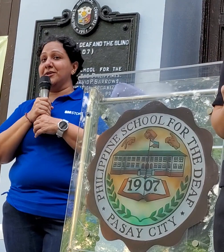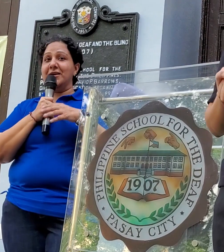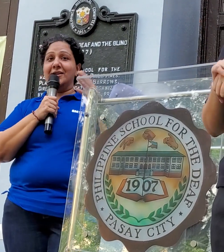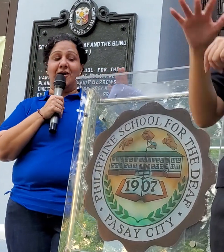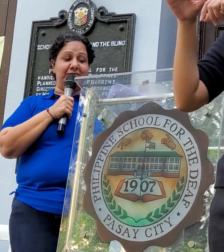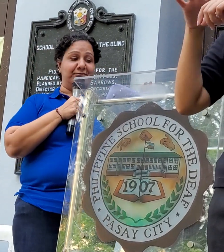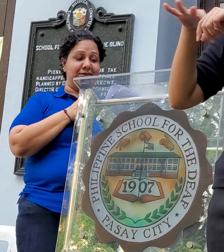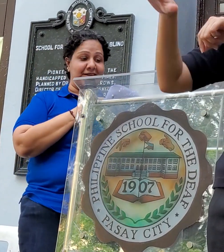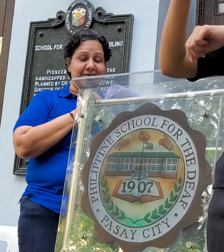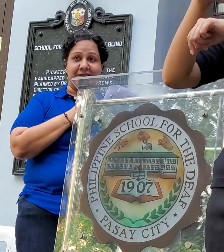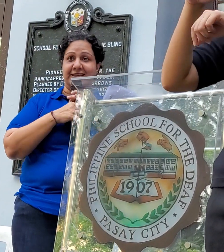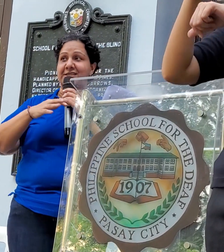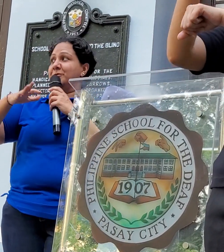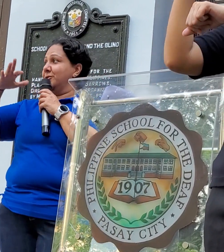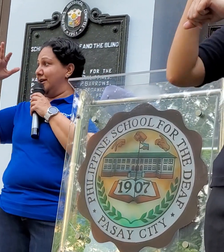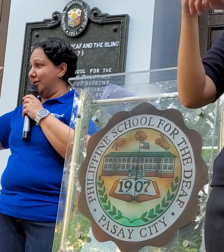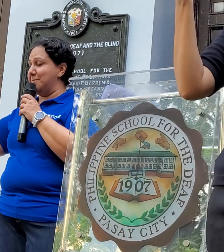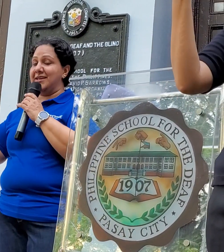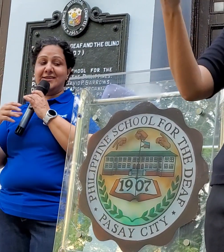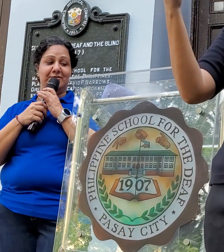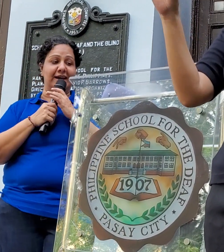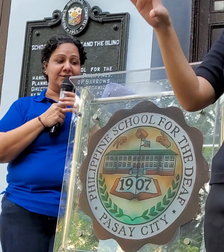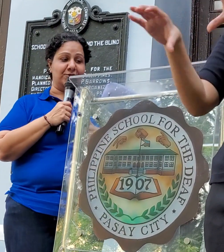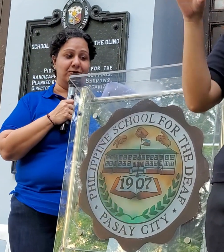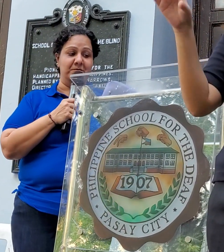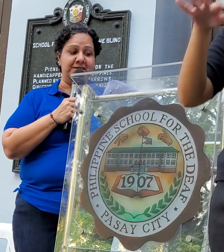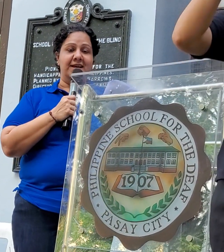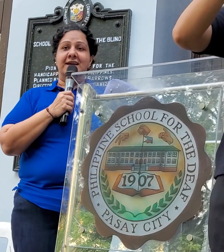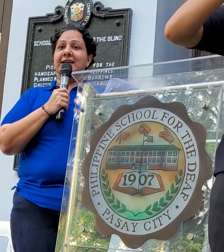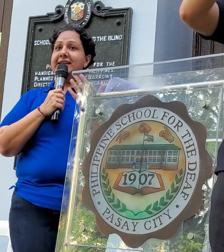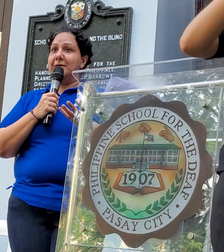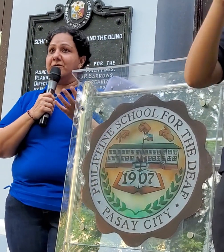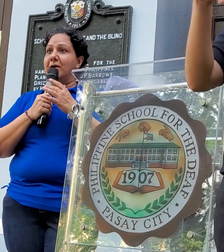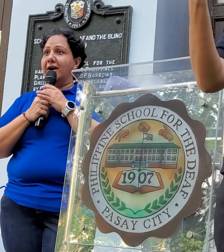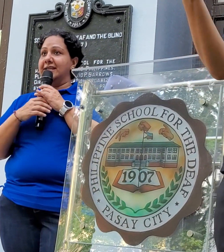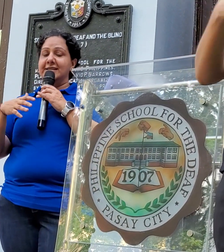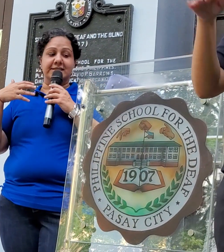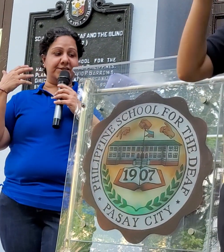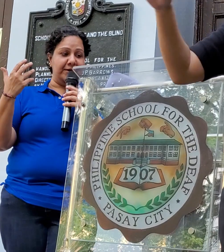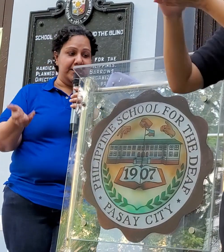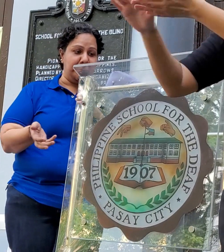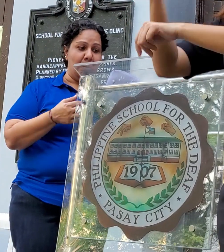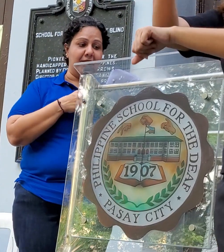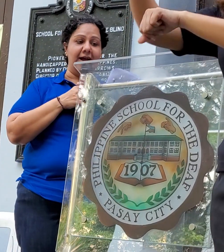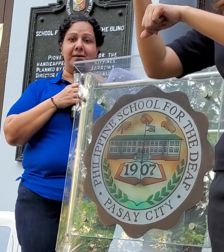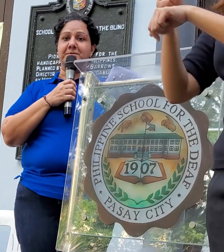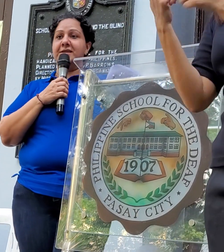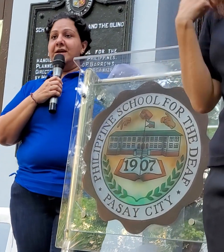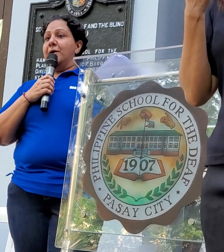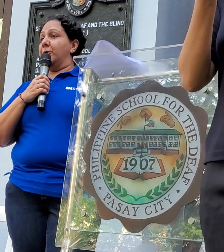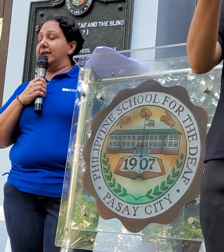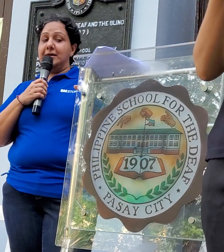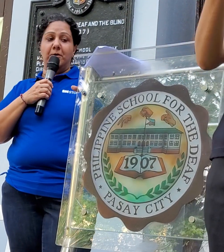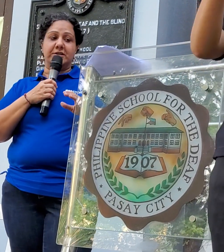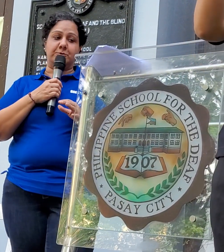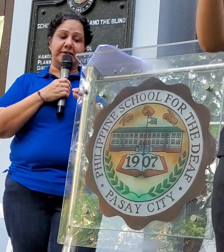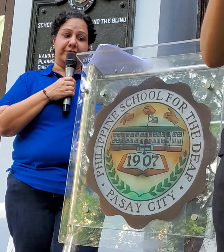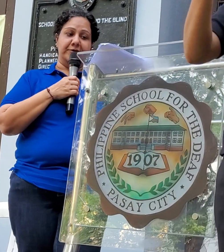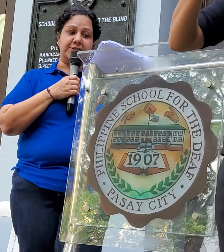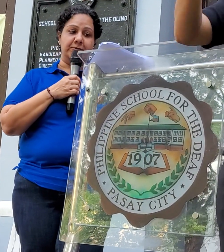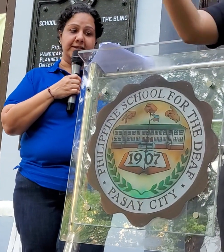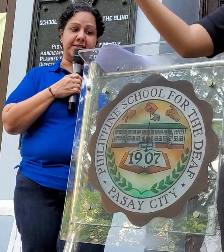country, we're doing a lot of different activities. We're doing repainting of classrooms, cleaning up of gardens, feeding programs, reading